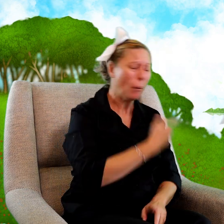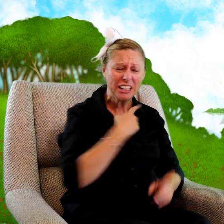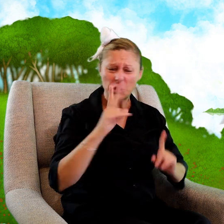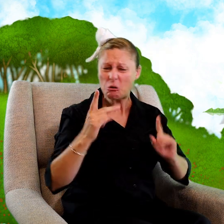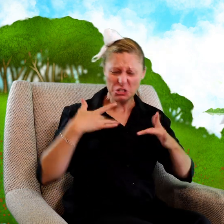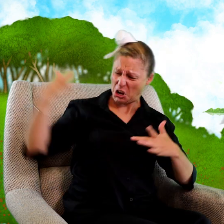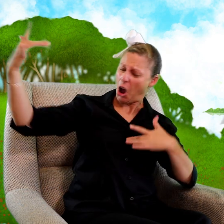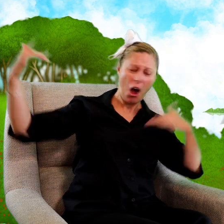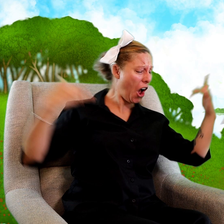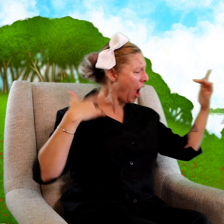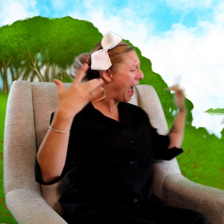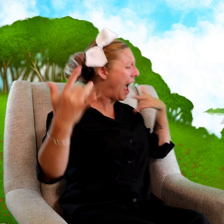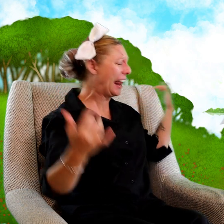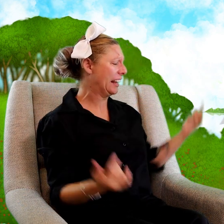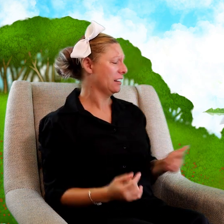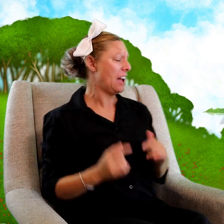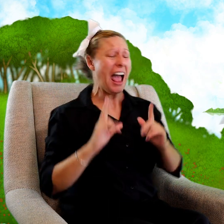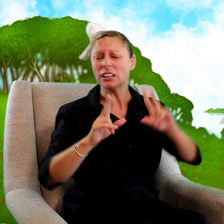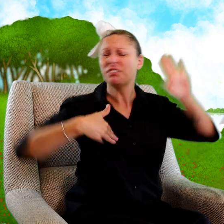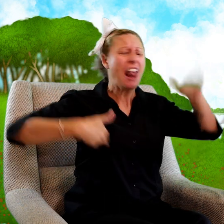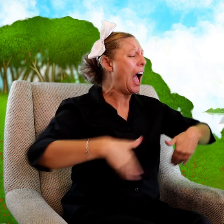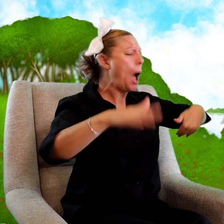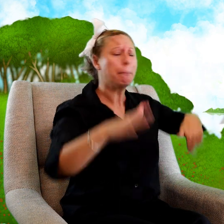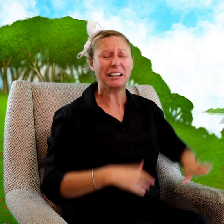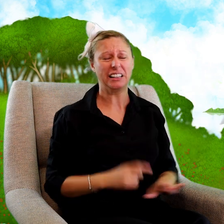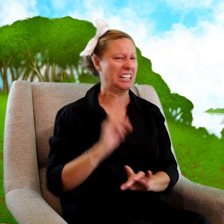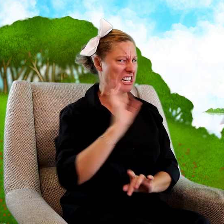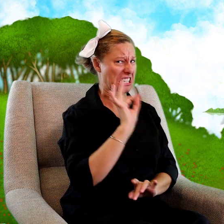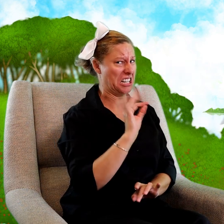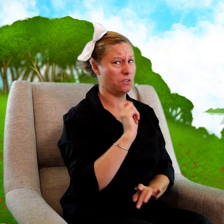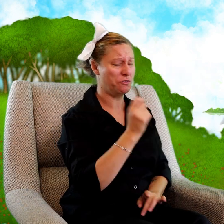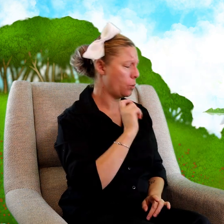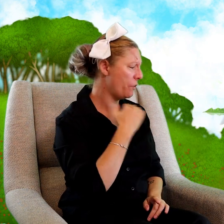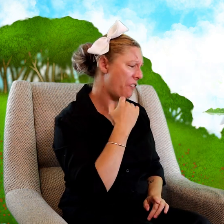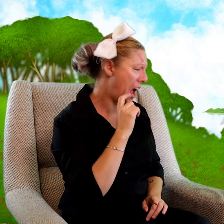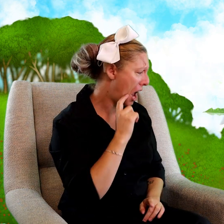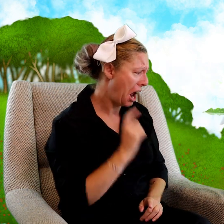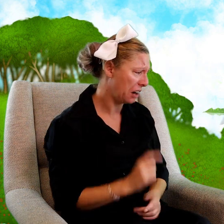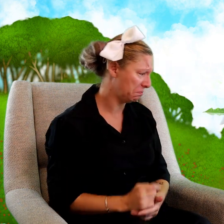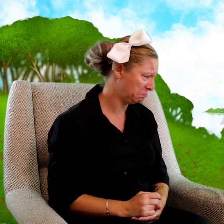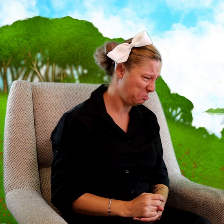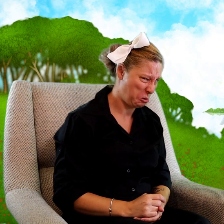No! we're too shiny and flapping isn't any fun, moaned Ben.